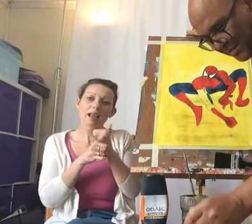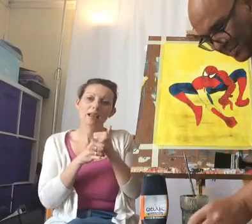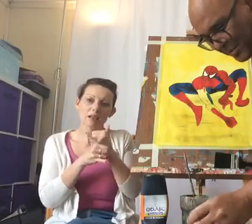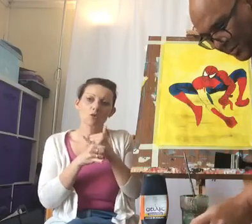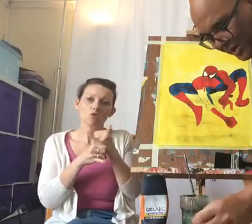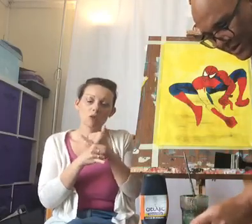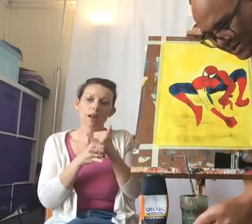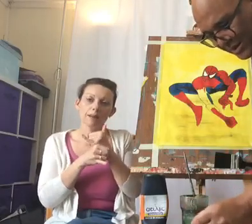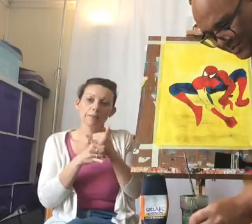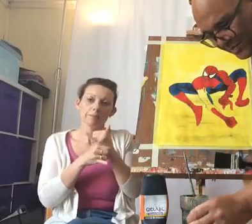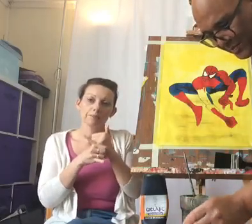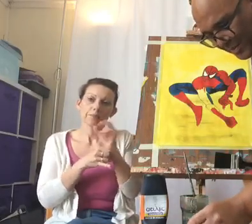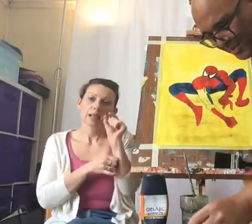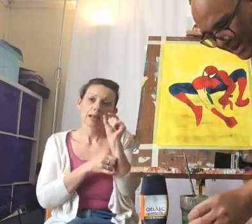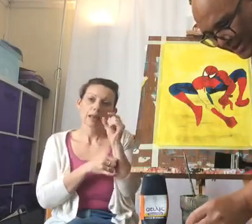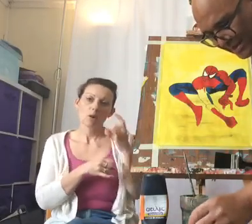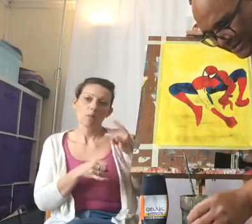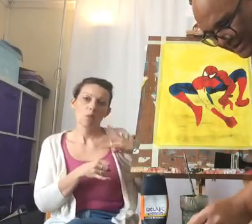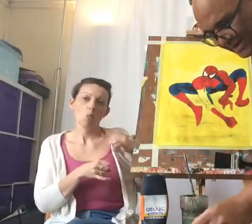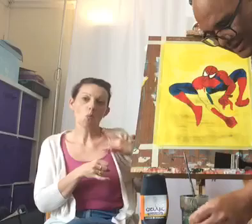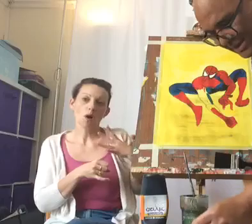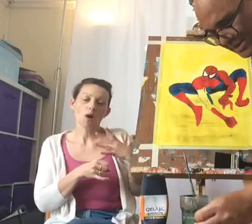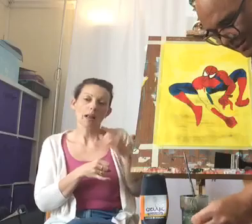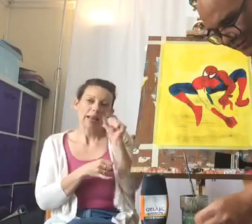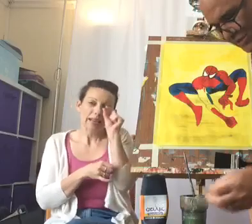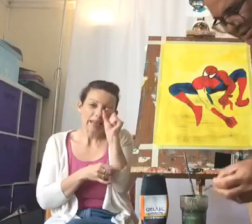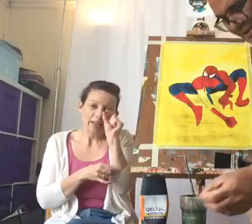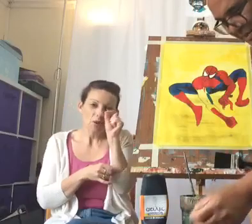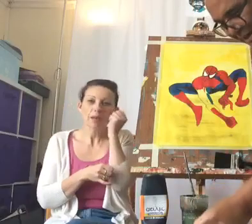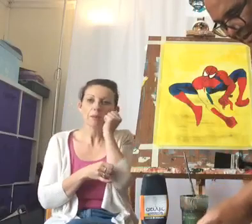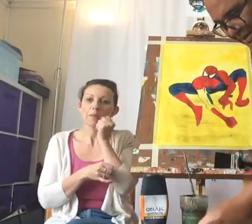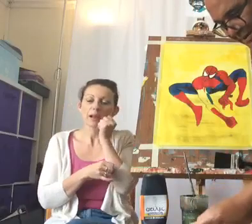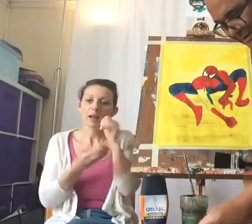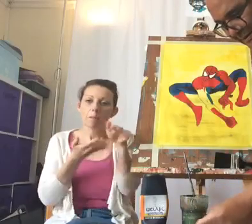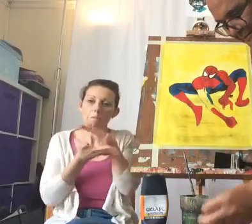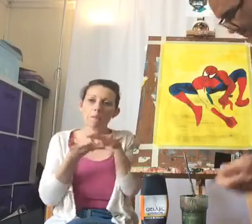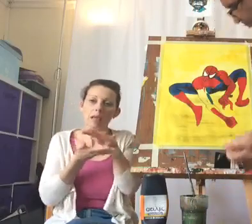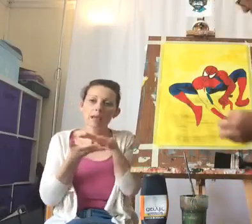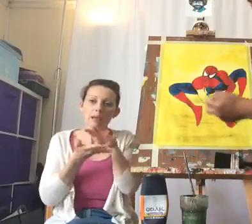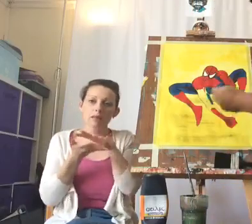So get a big blob of white and a tiny blob of black, and then you can touch that after, just to make,